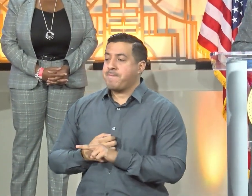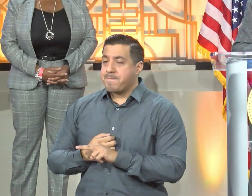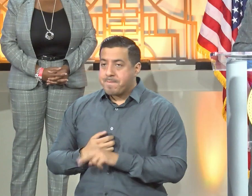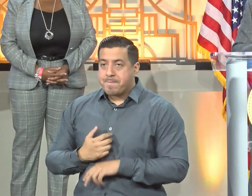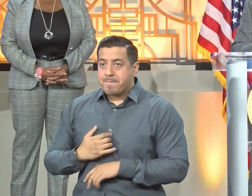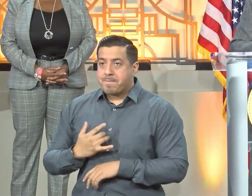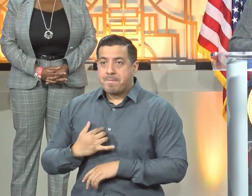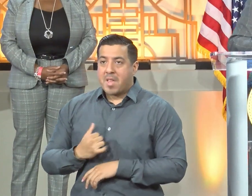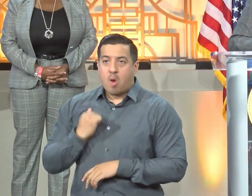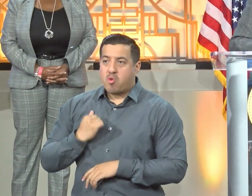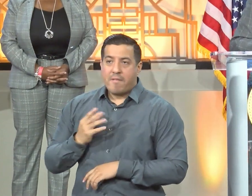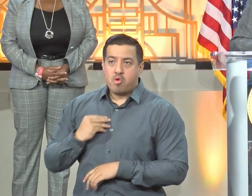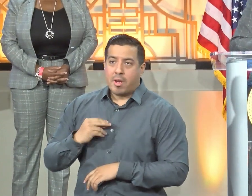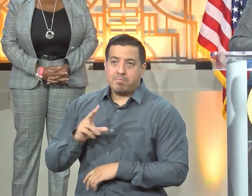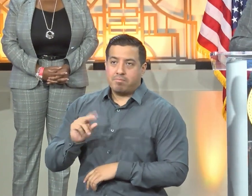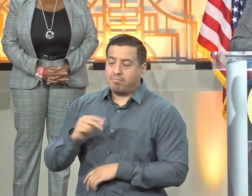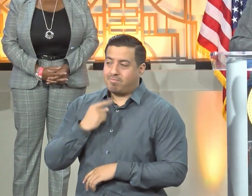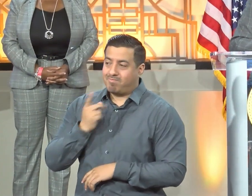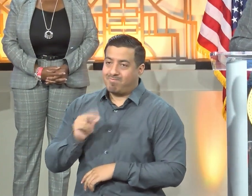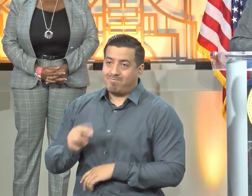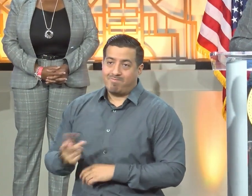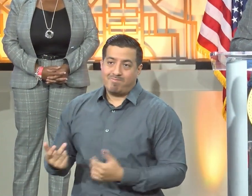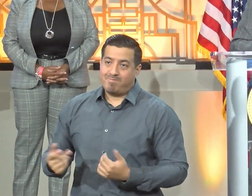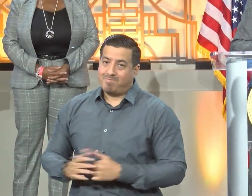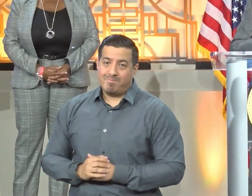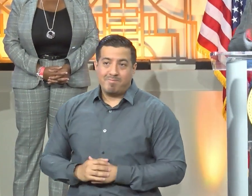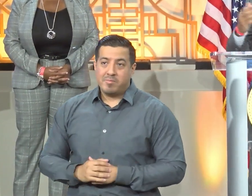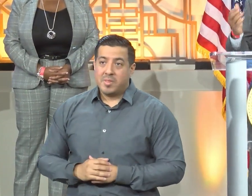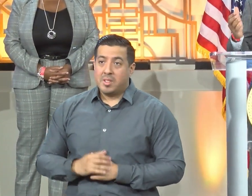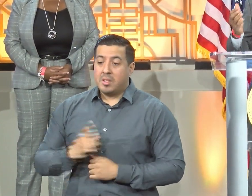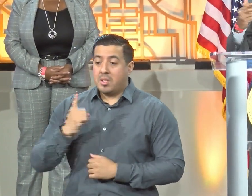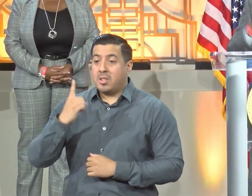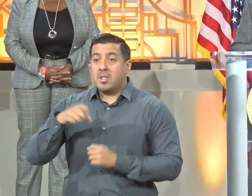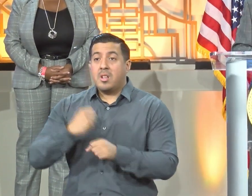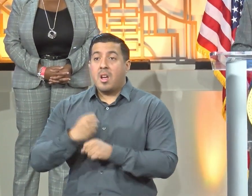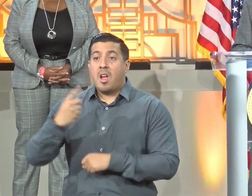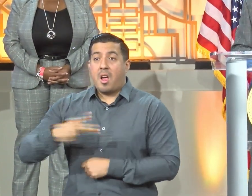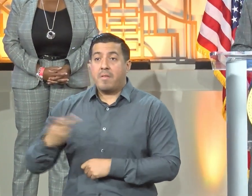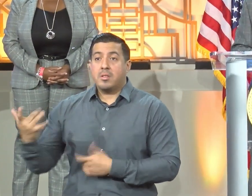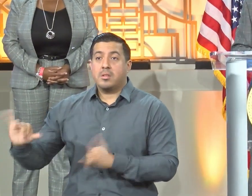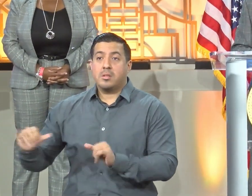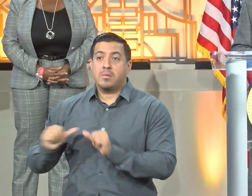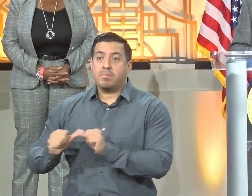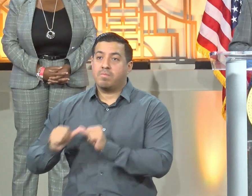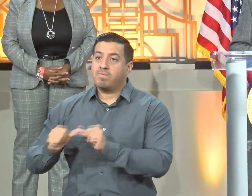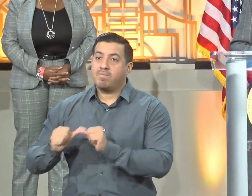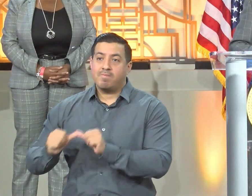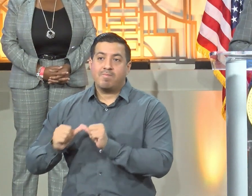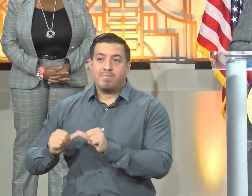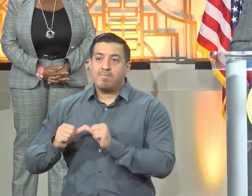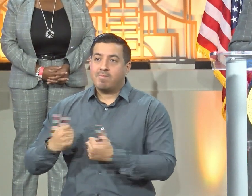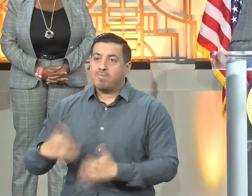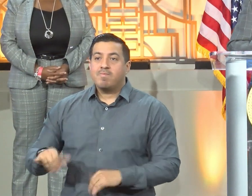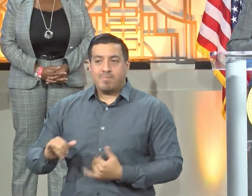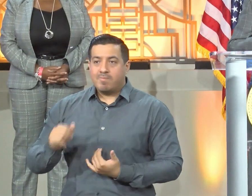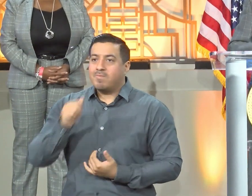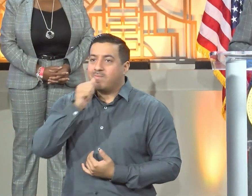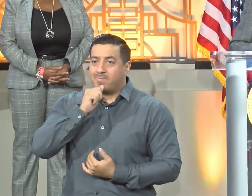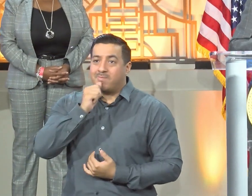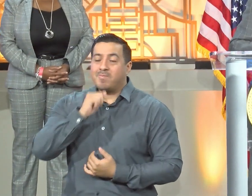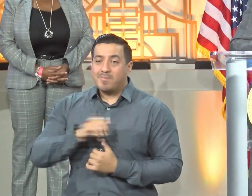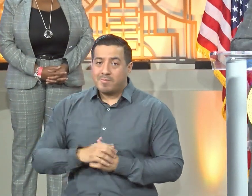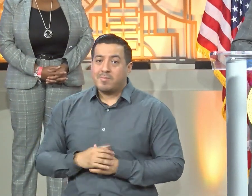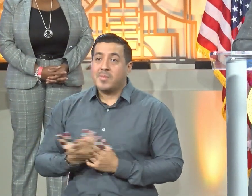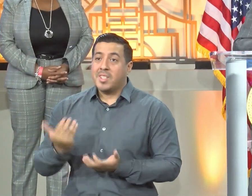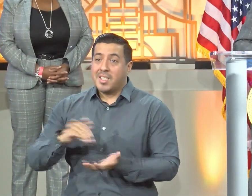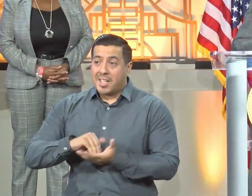I refused to accept it. And over a year and a half later, he has stayed. He came to me